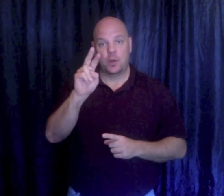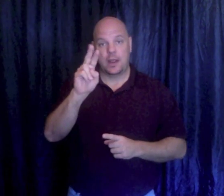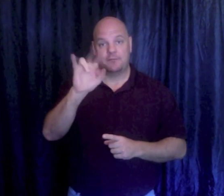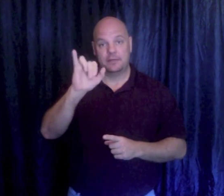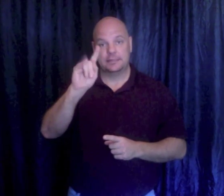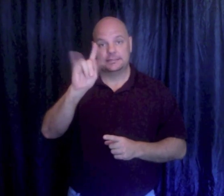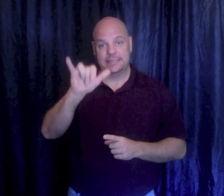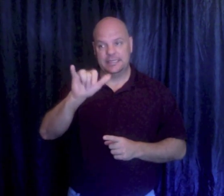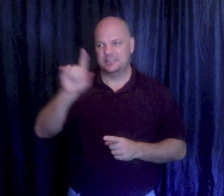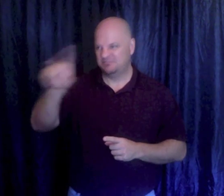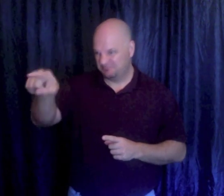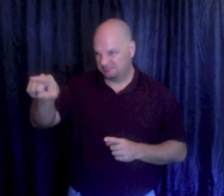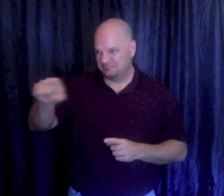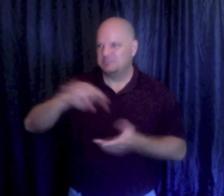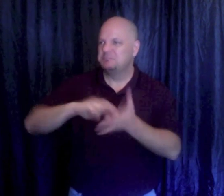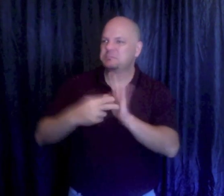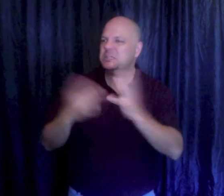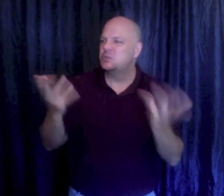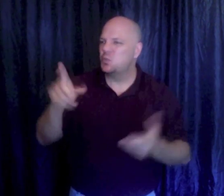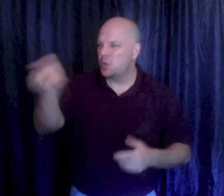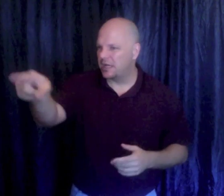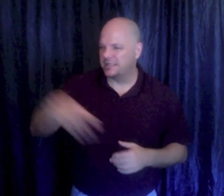Gravity and signs what mean. So what does